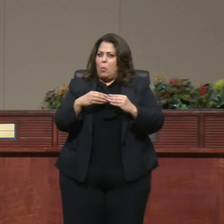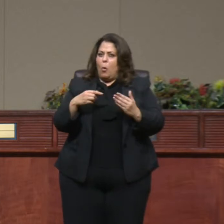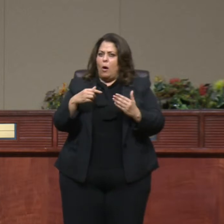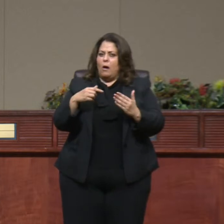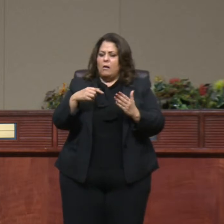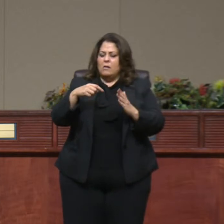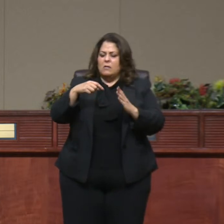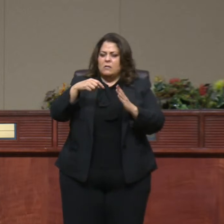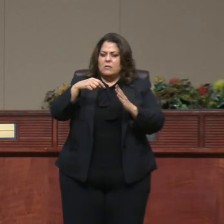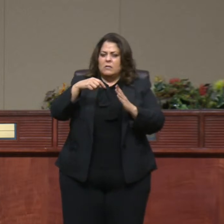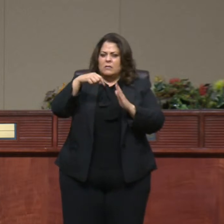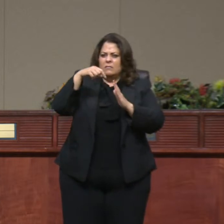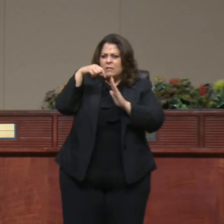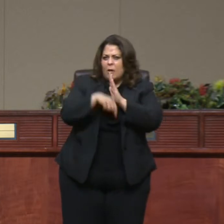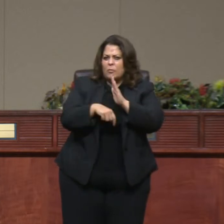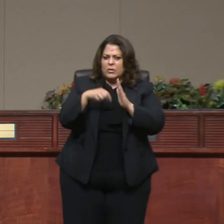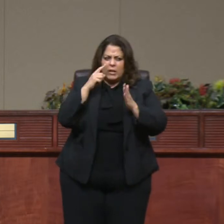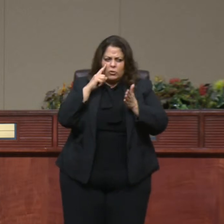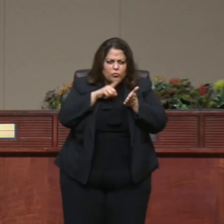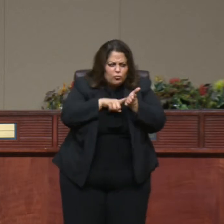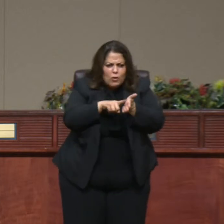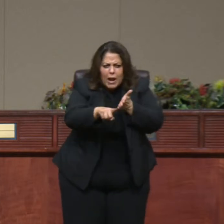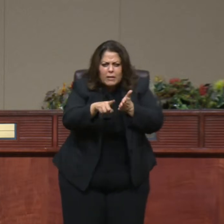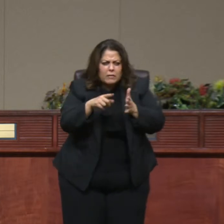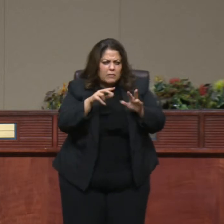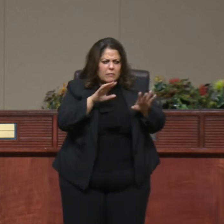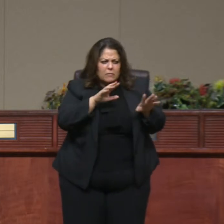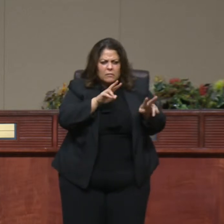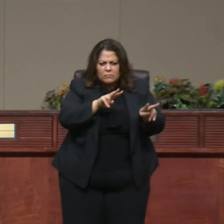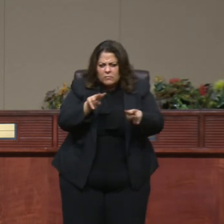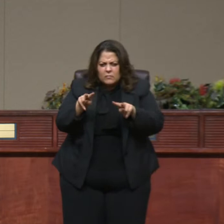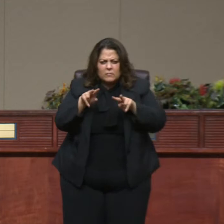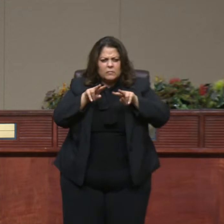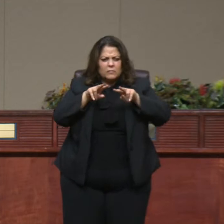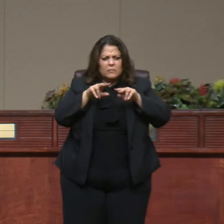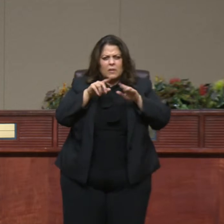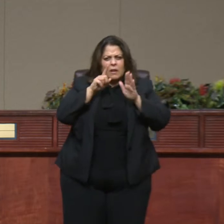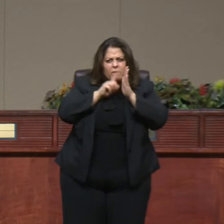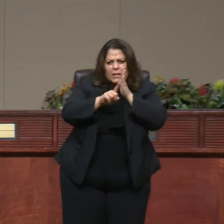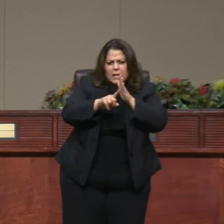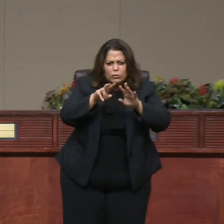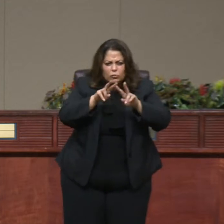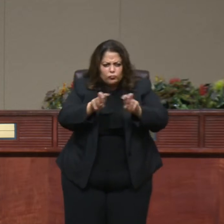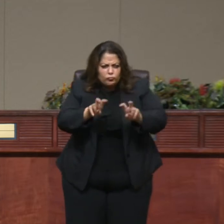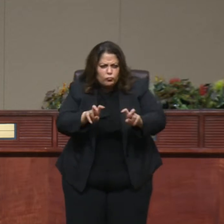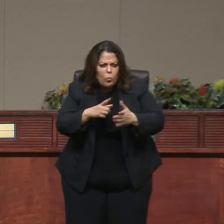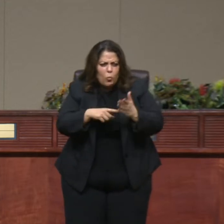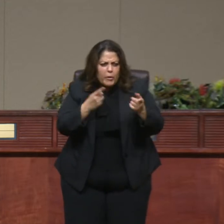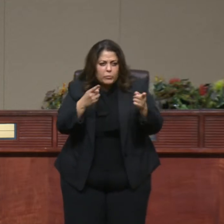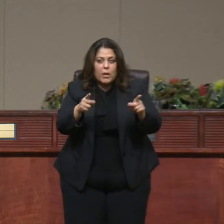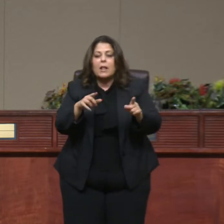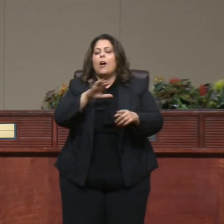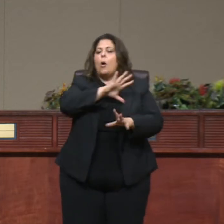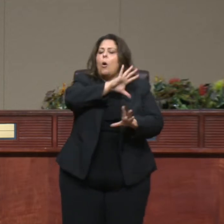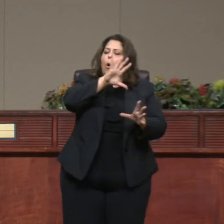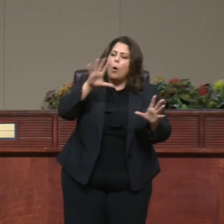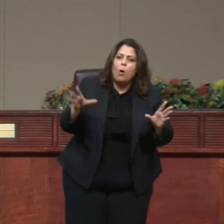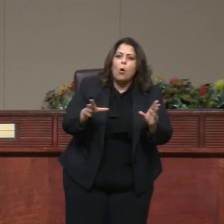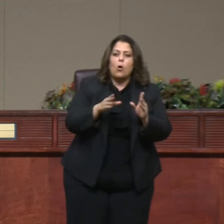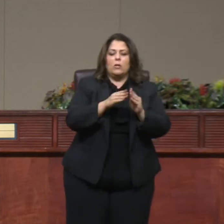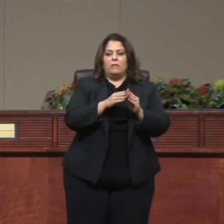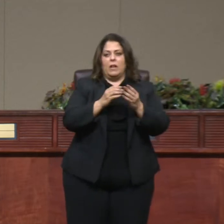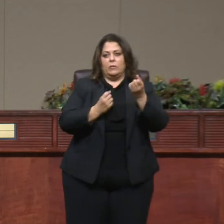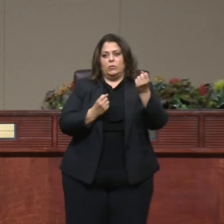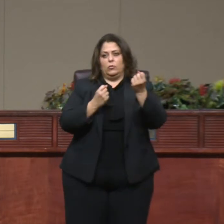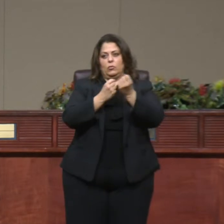operation for tracking and investigation that I think is playing an important role in containment.